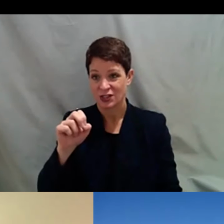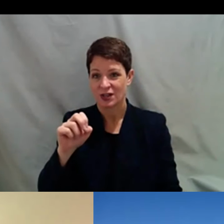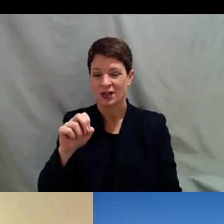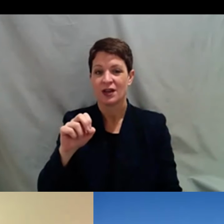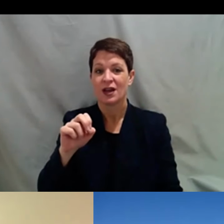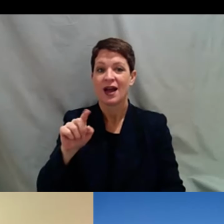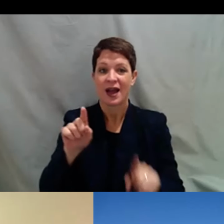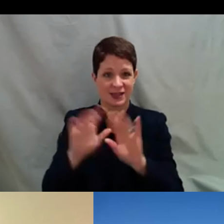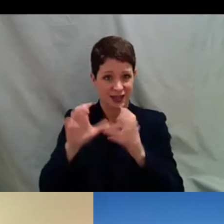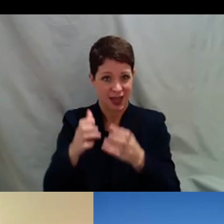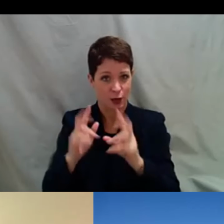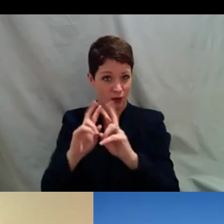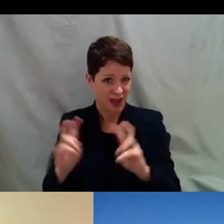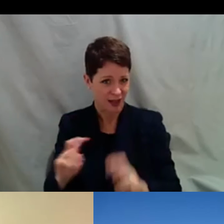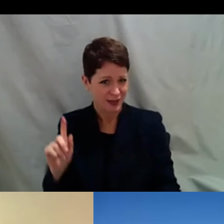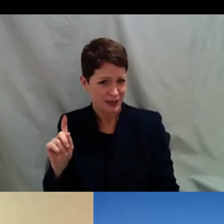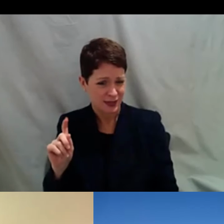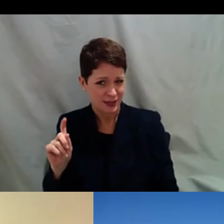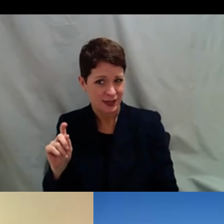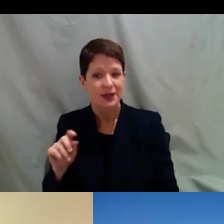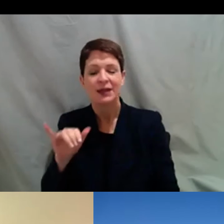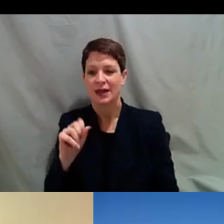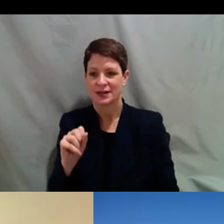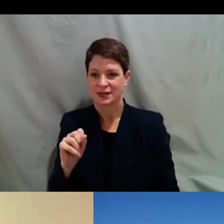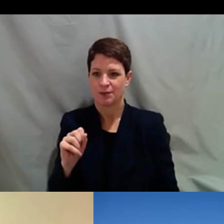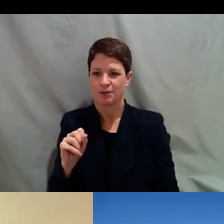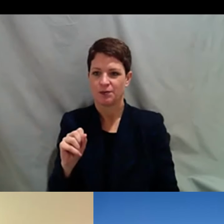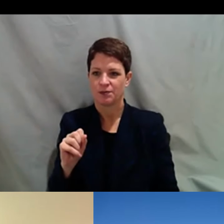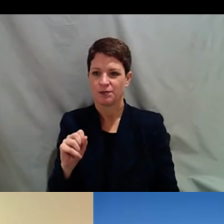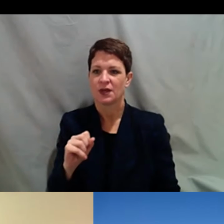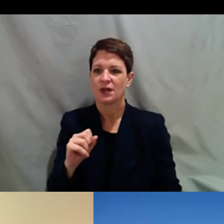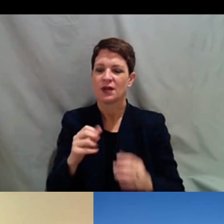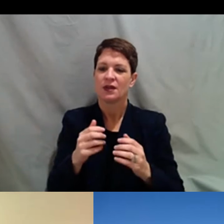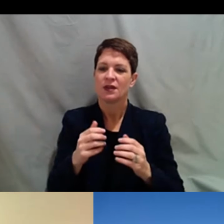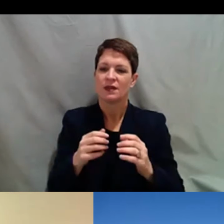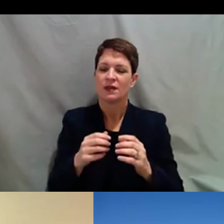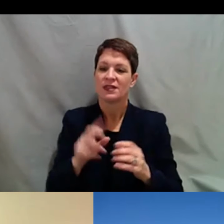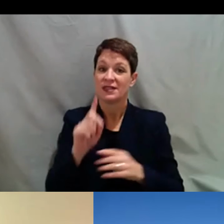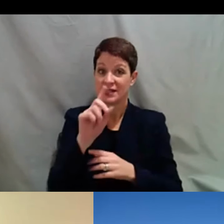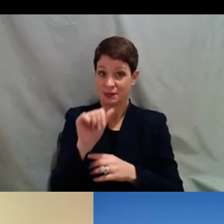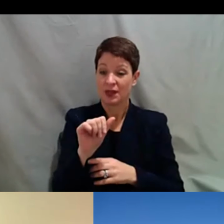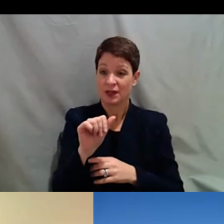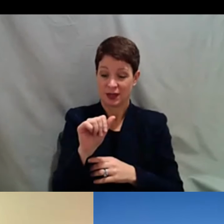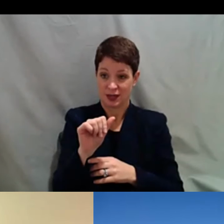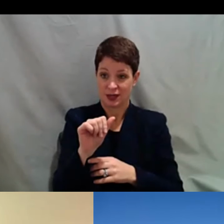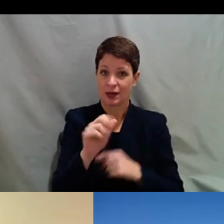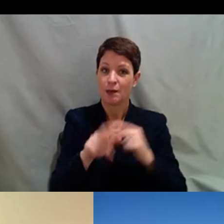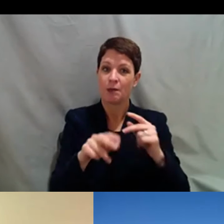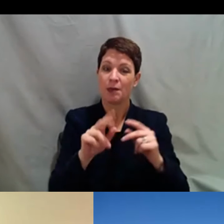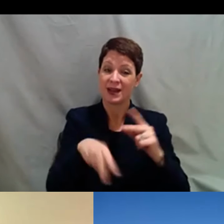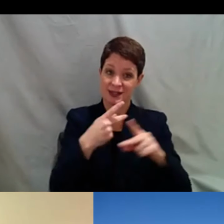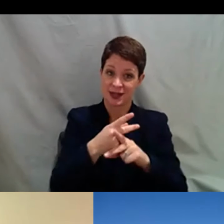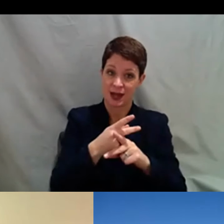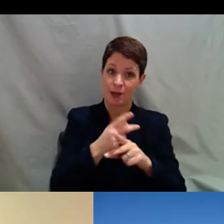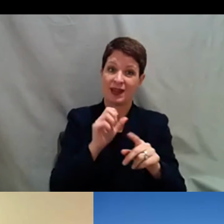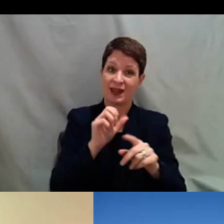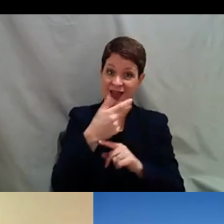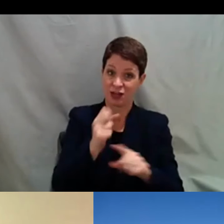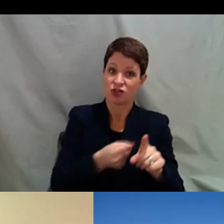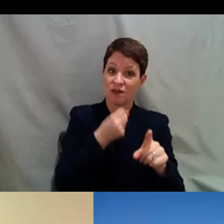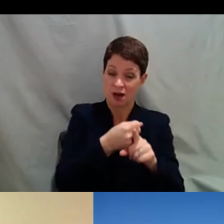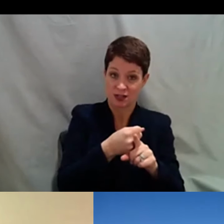a category of analysis? Yeah, so the question is, does the segmentation of disability by type and age of onset